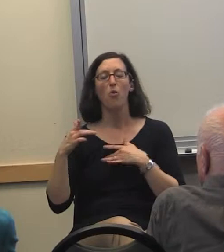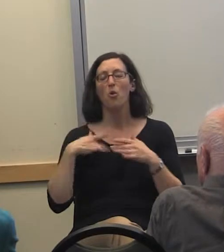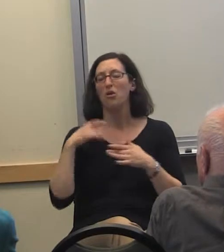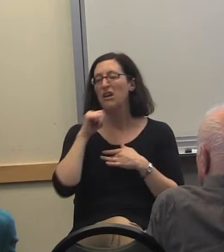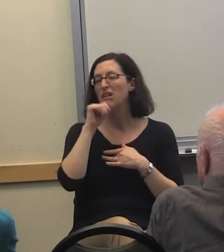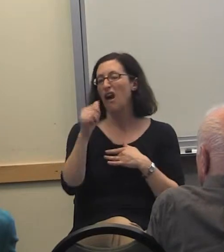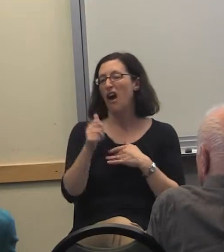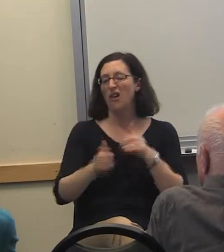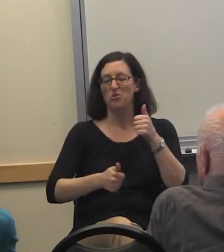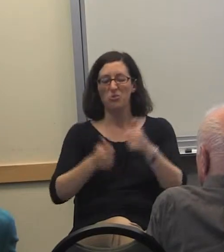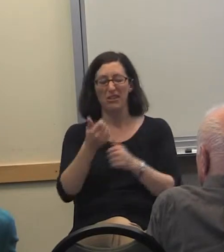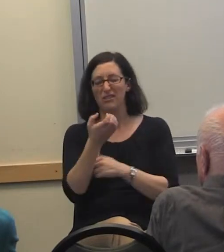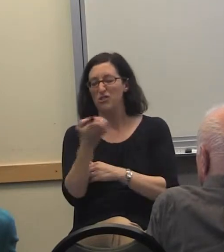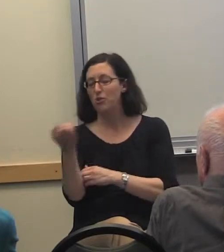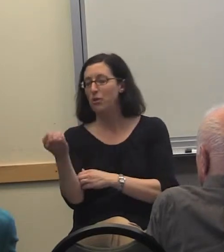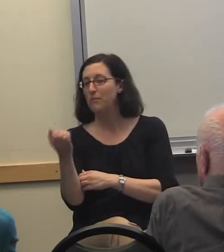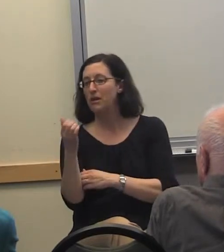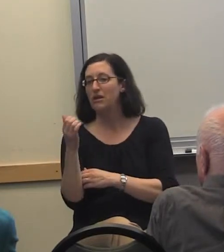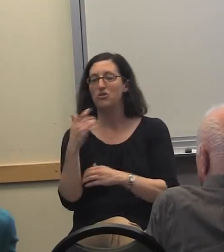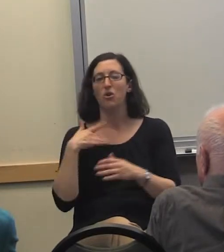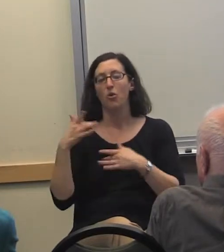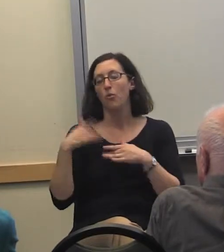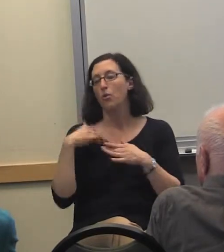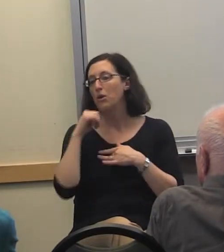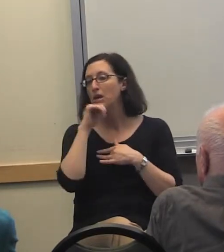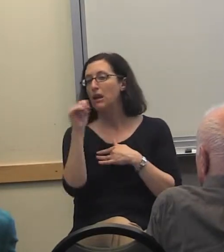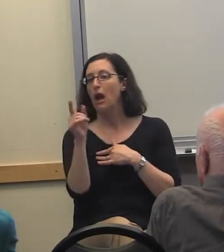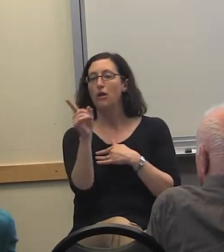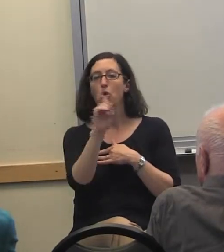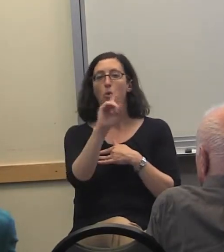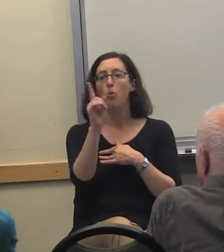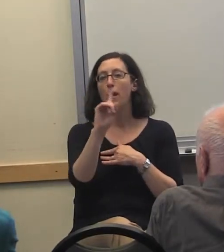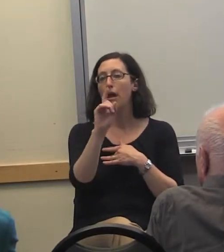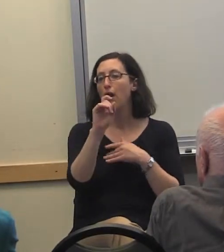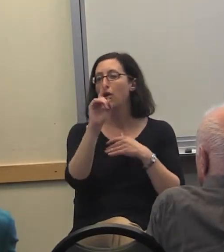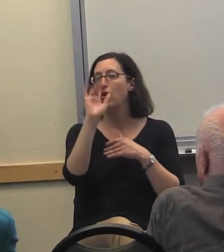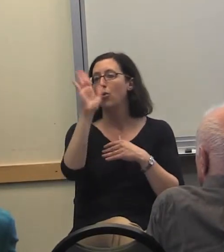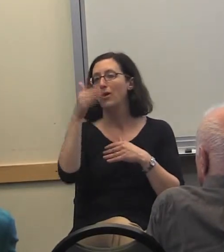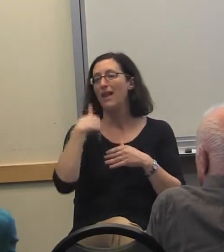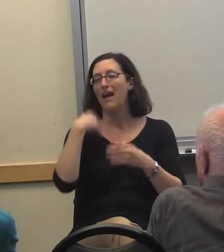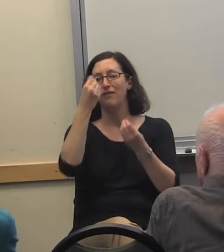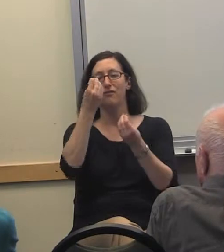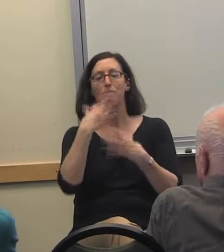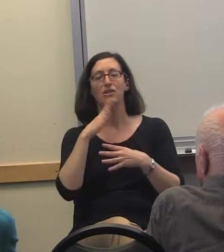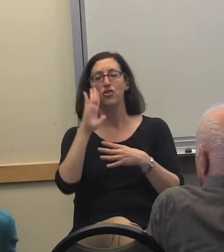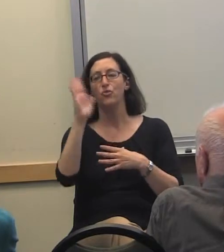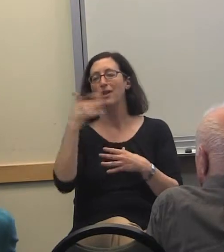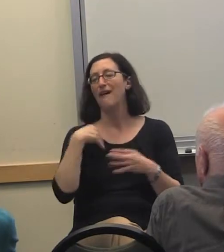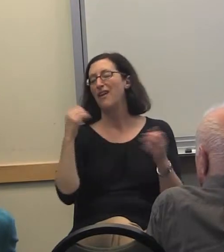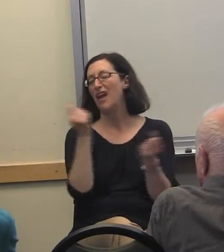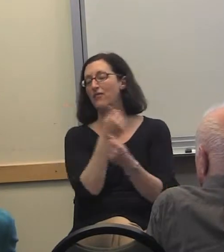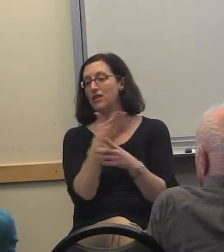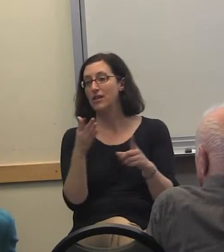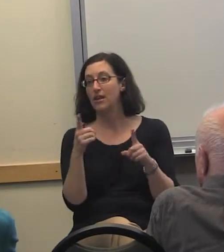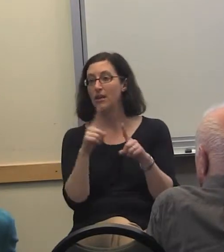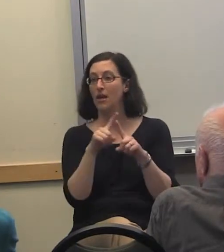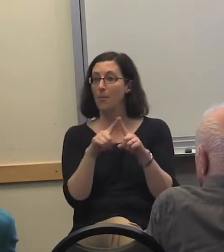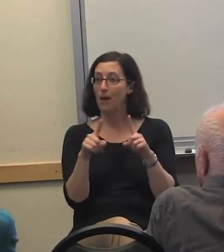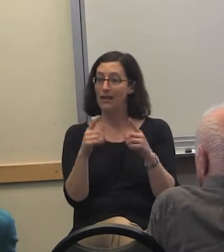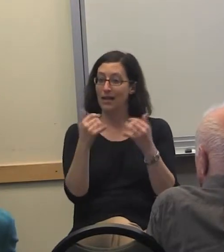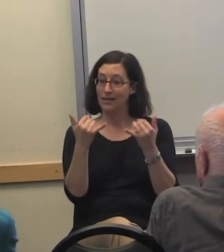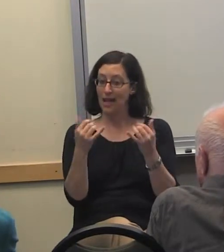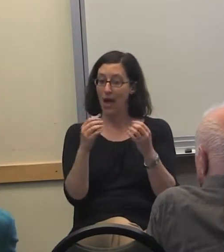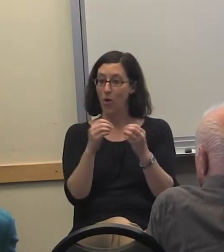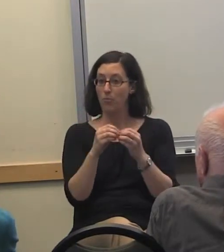you're using, not worry about the planned platform, and deliver the content to you. And as we have an increasingly